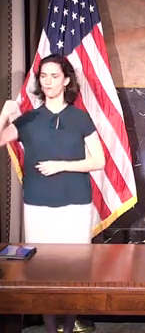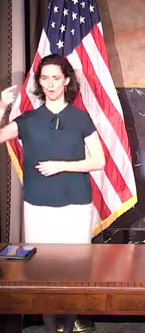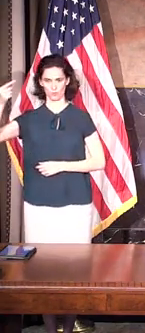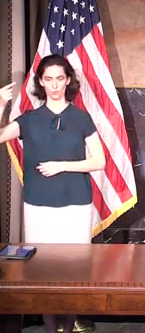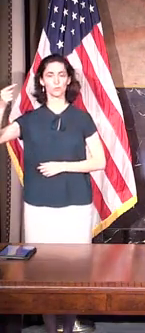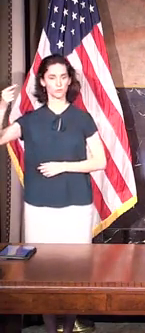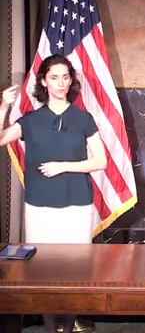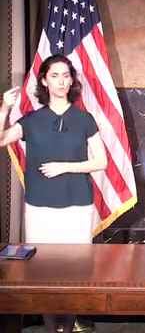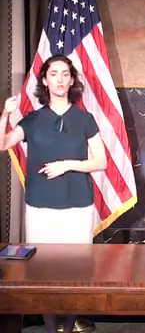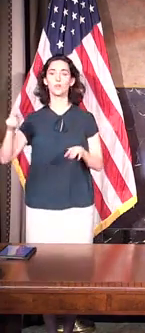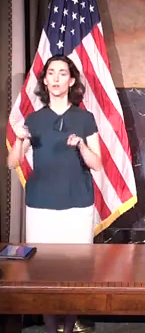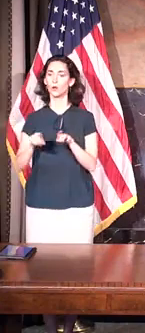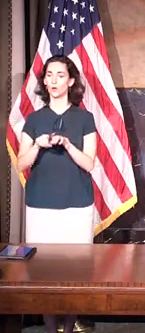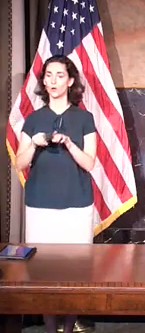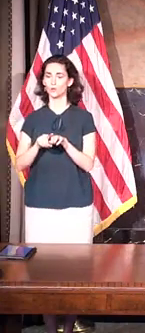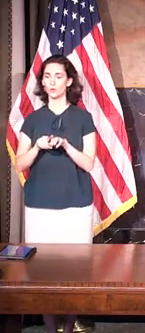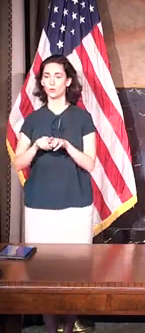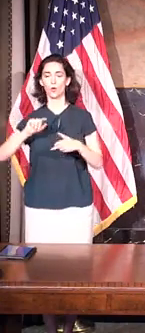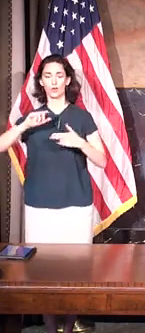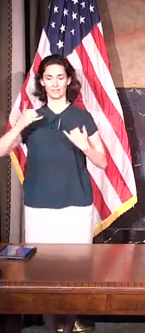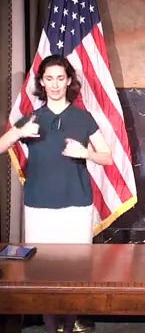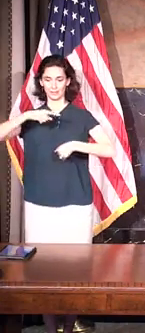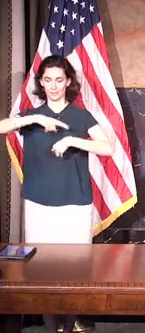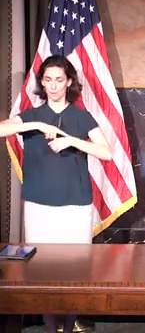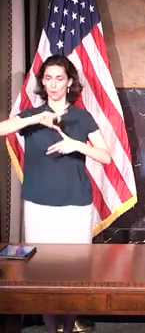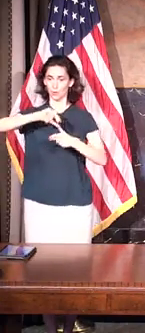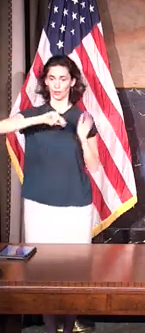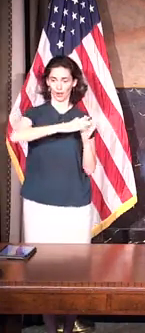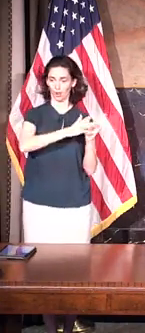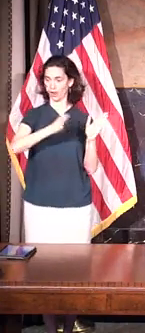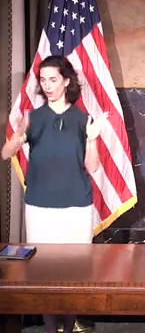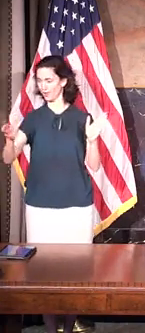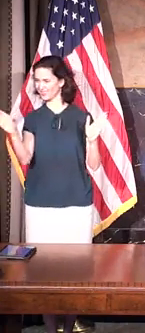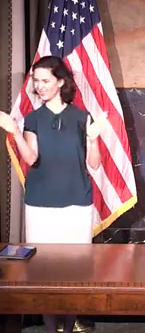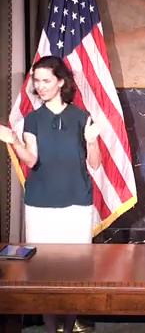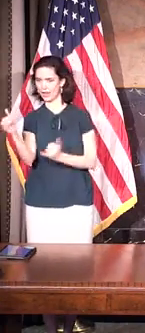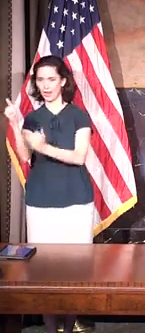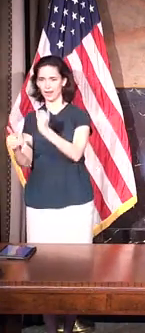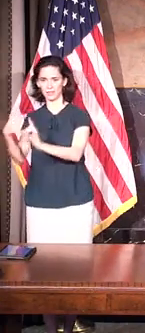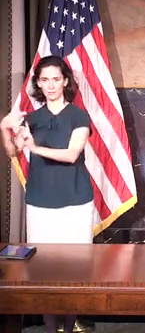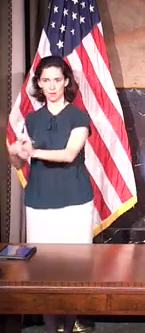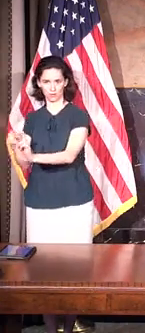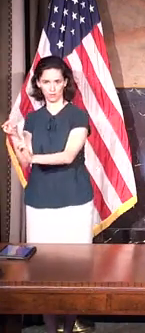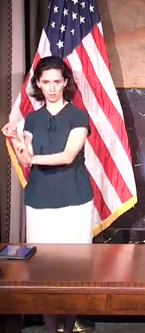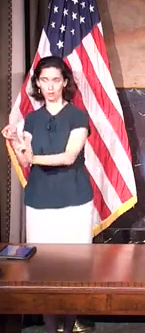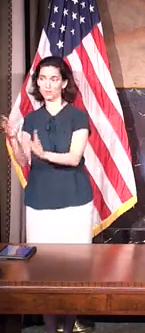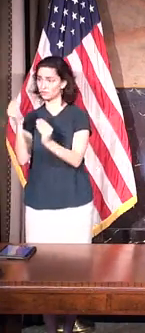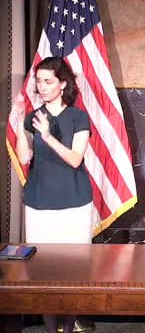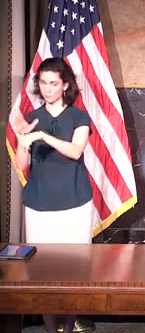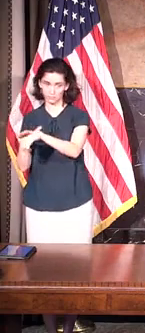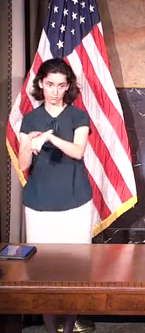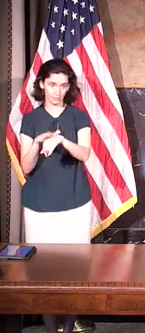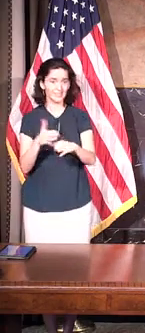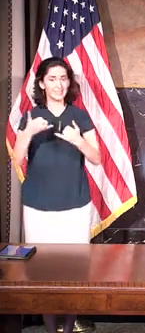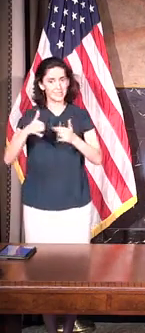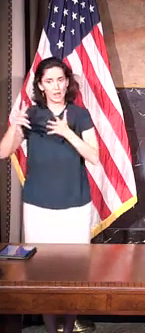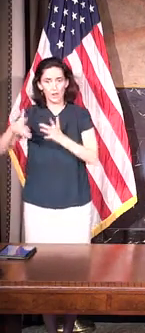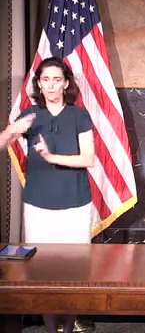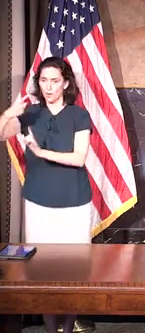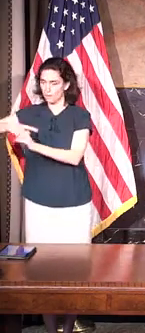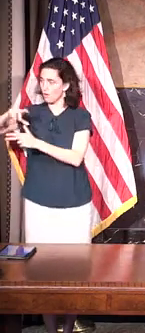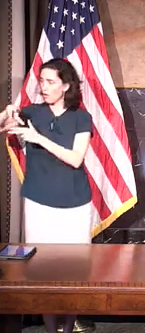this also marks the last month of hurricane season. And so I just want to remind everybody that we still have a month to go, and we